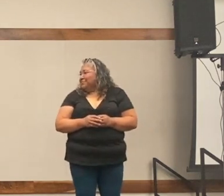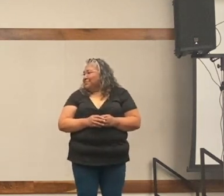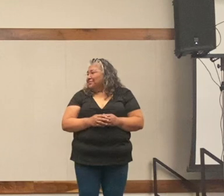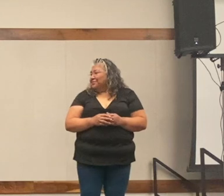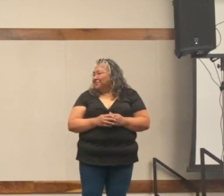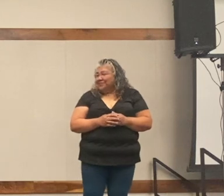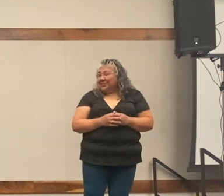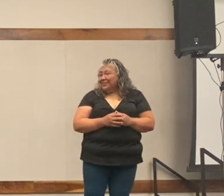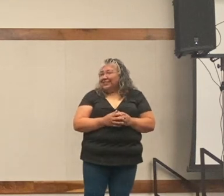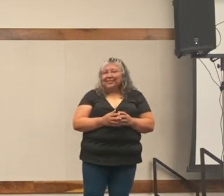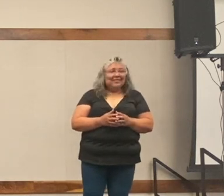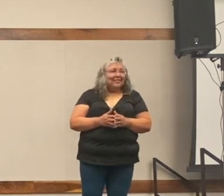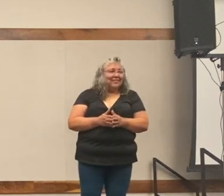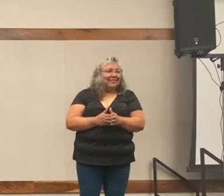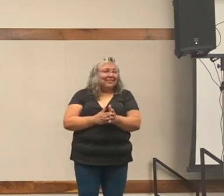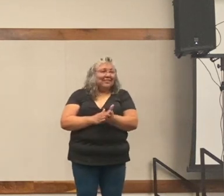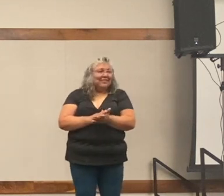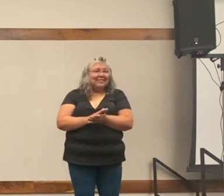Thank you.